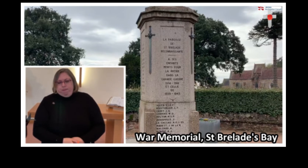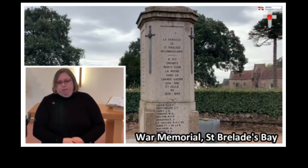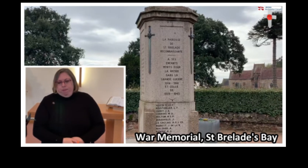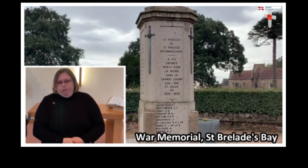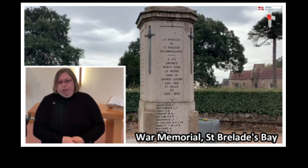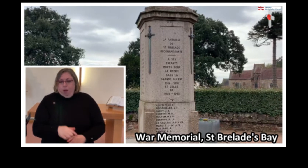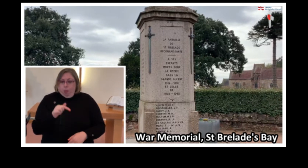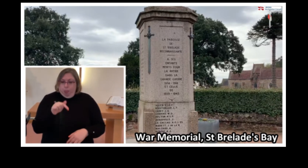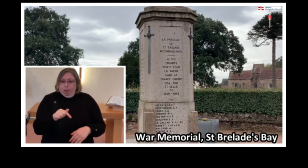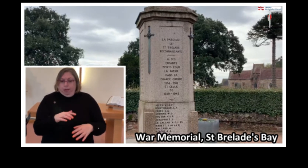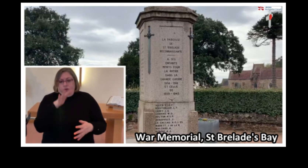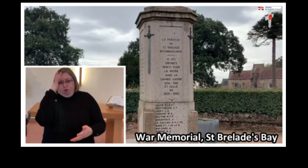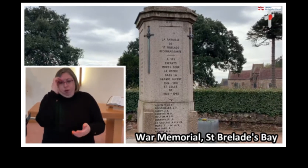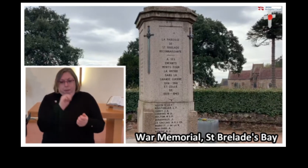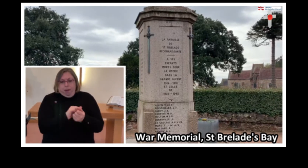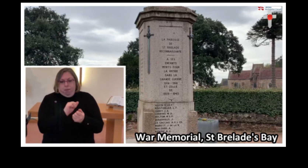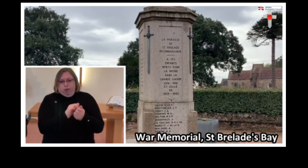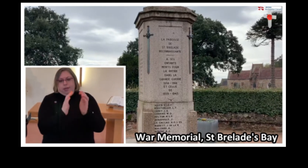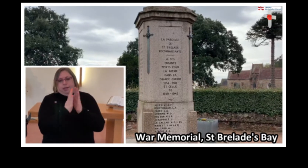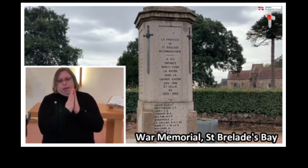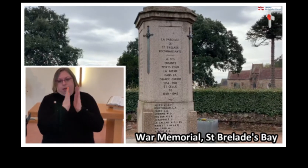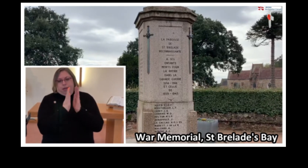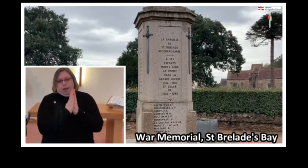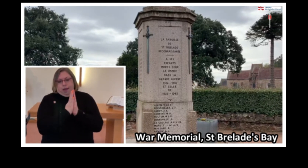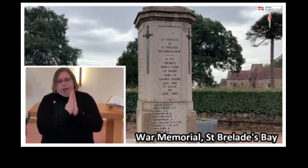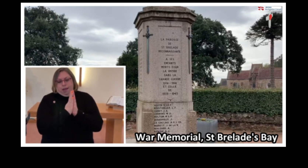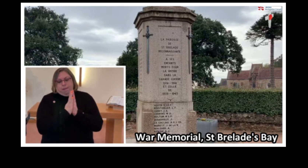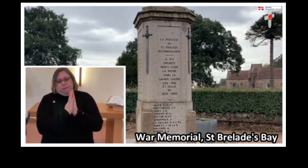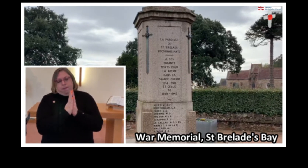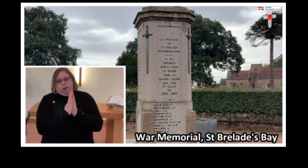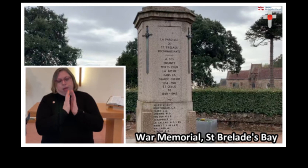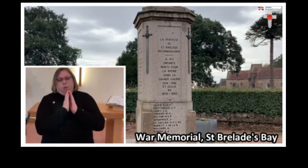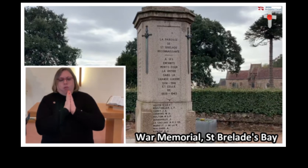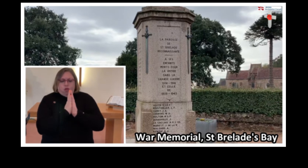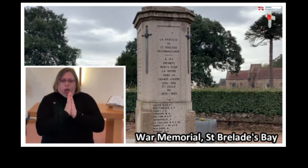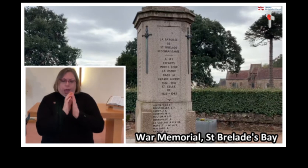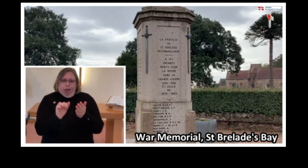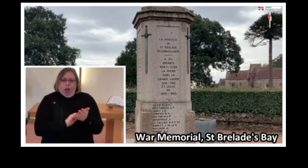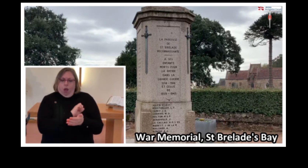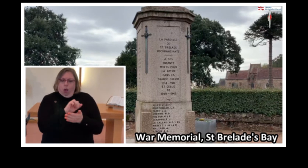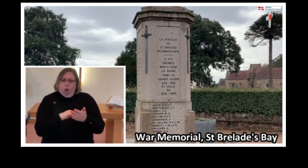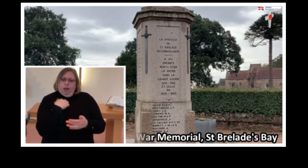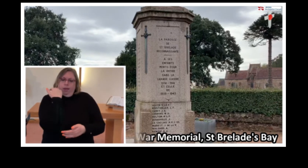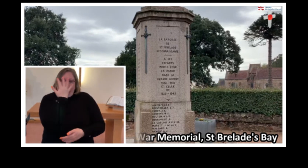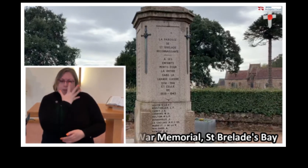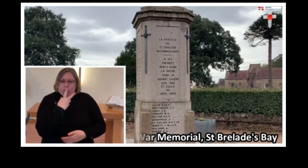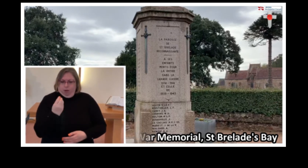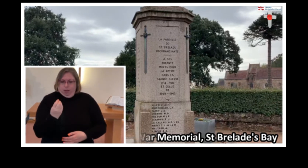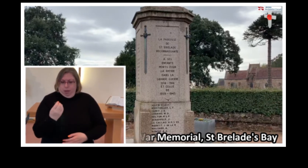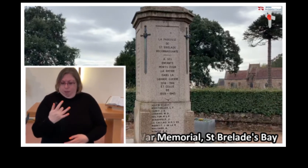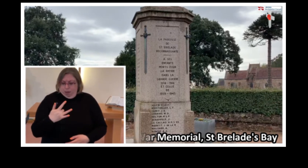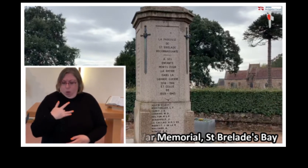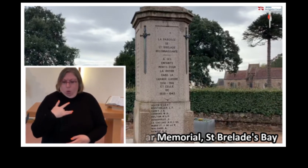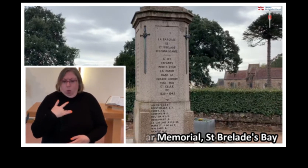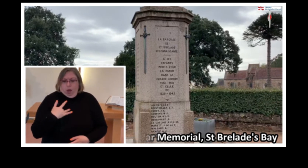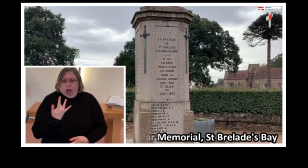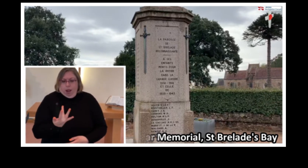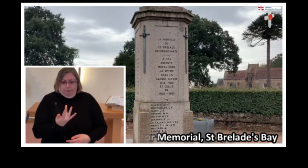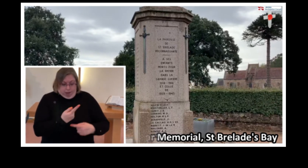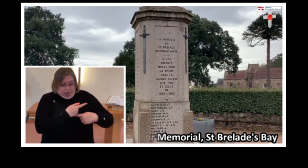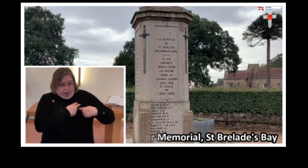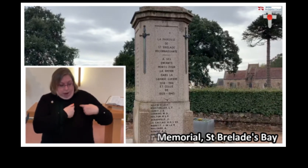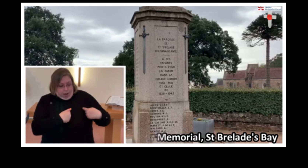On this Remembrance Sunday, we pray that the Holy Spirit may work in all our hearts